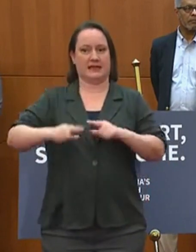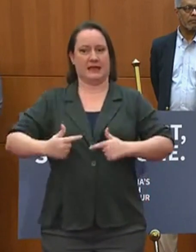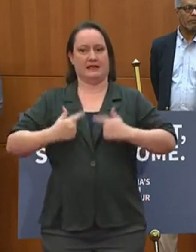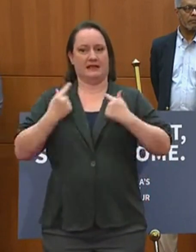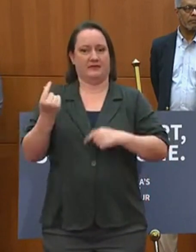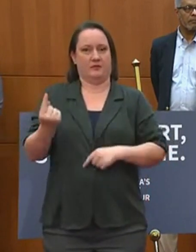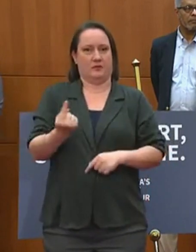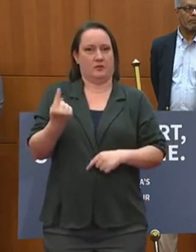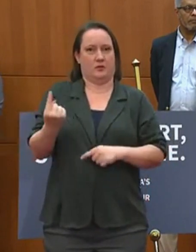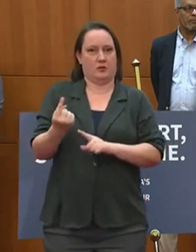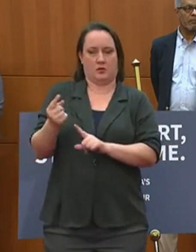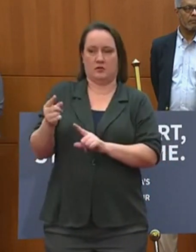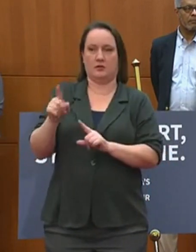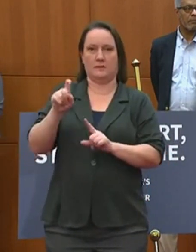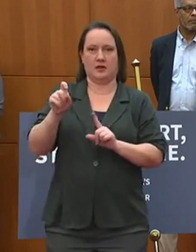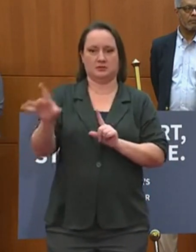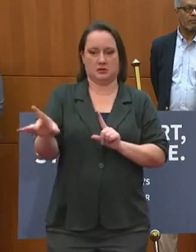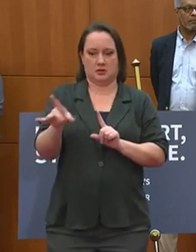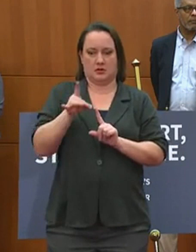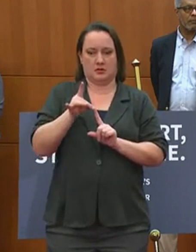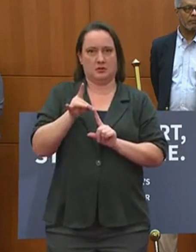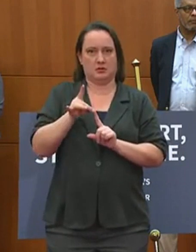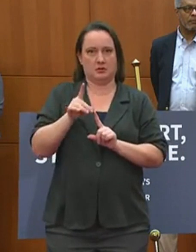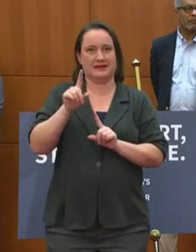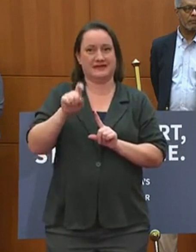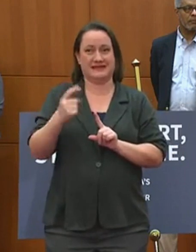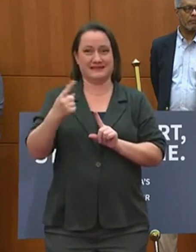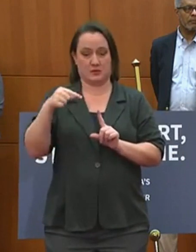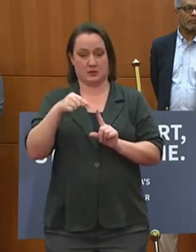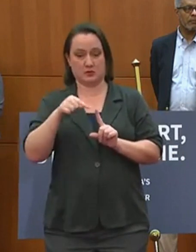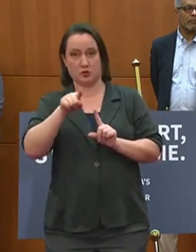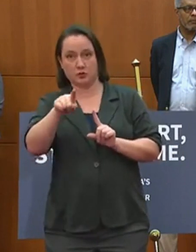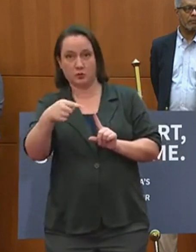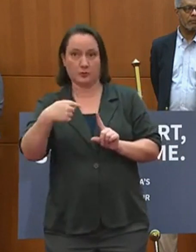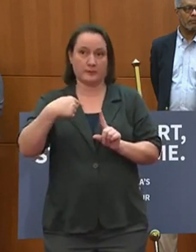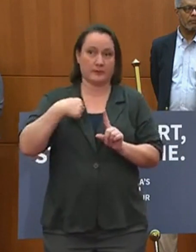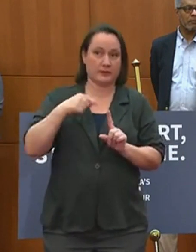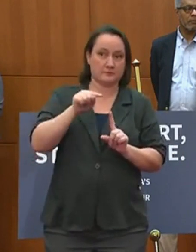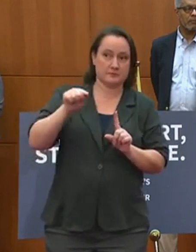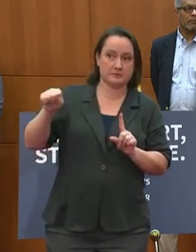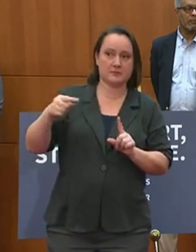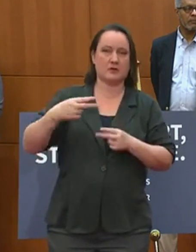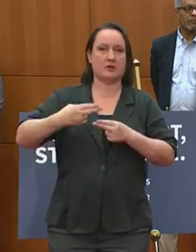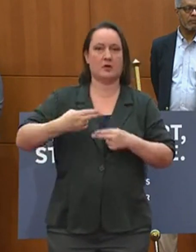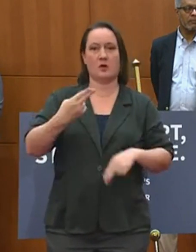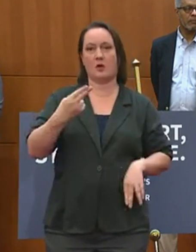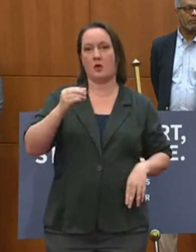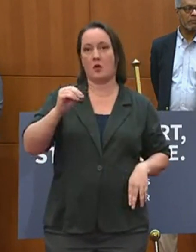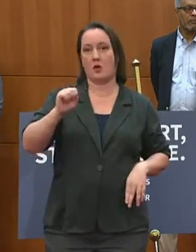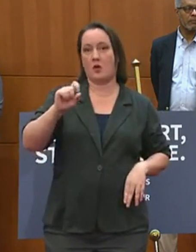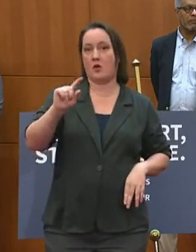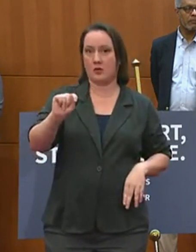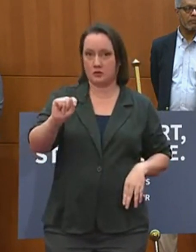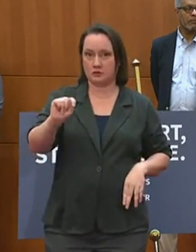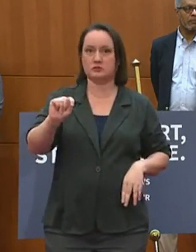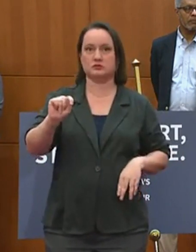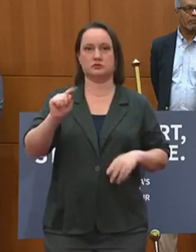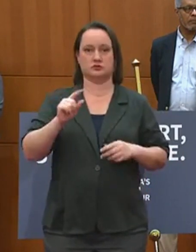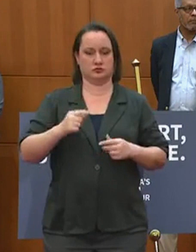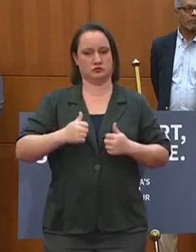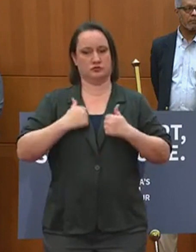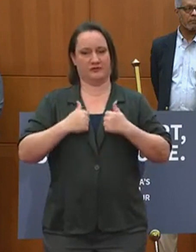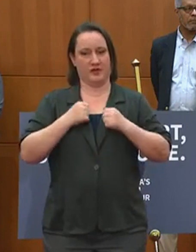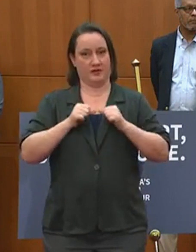itself. It needs people like you and me, referred to as hosts, for it to survive and